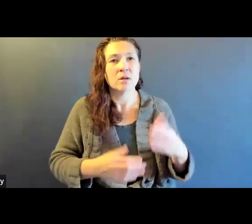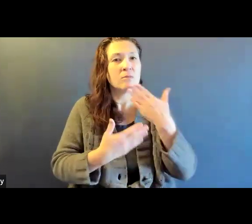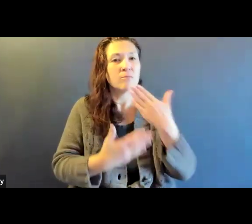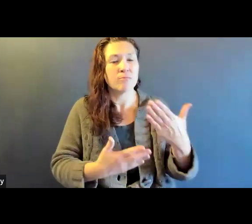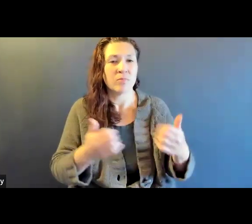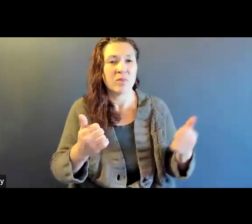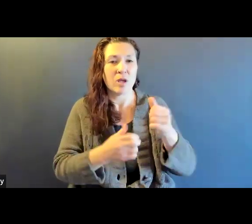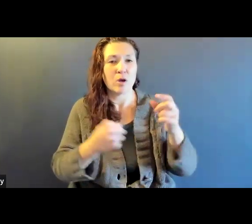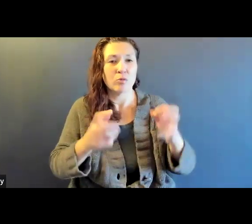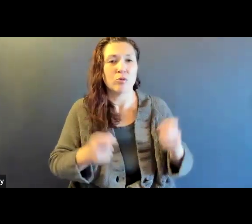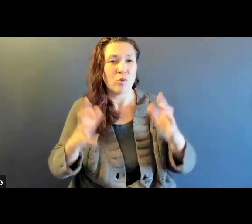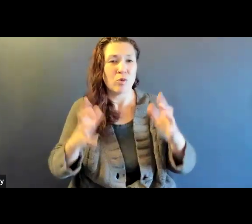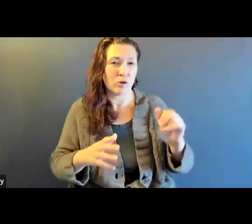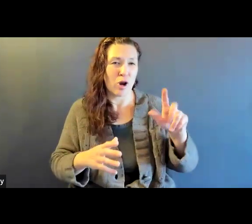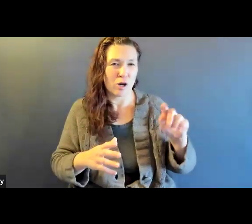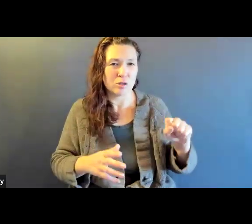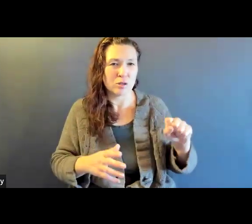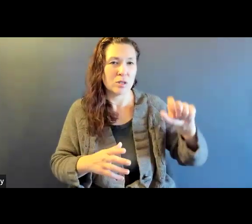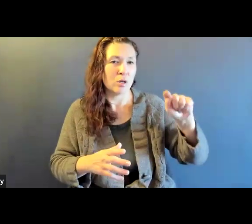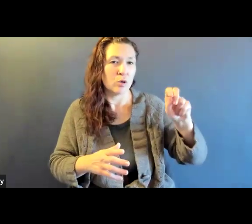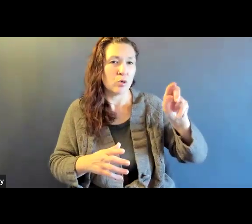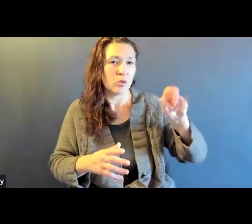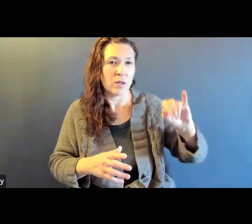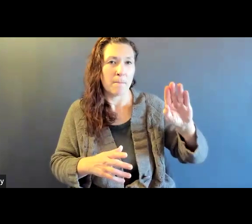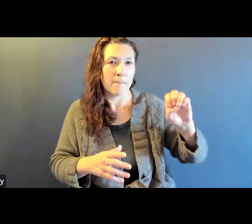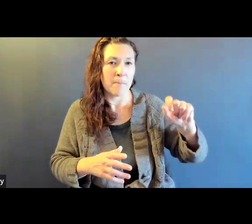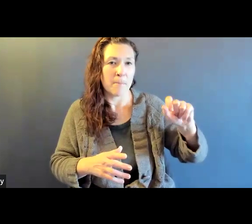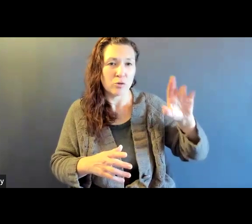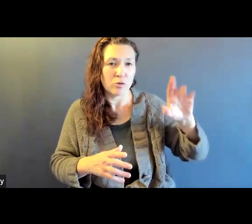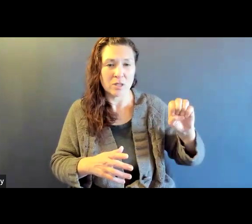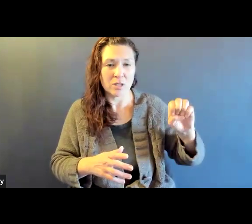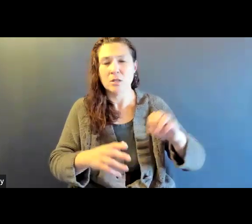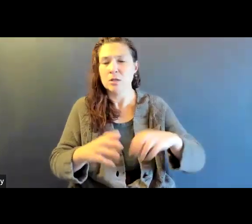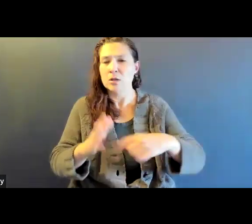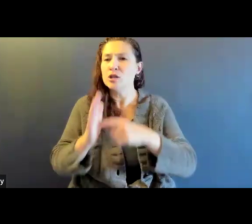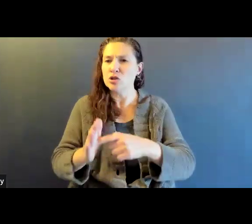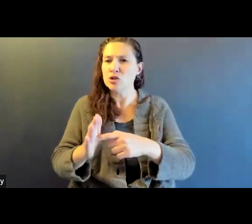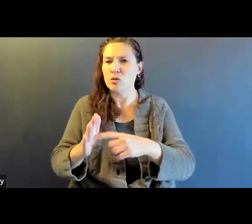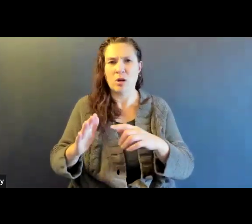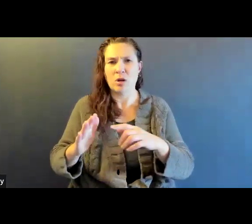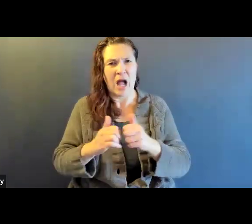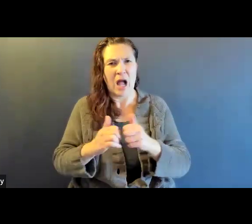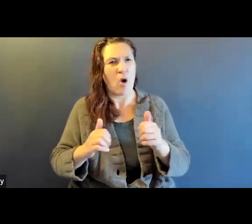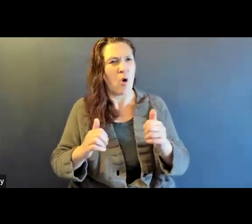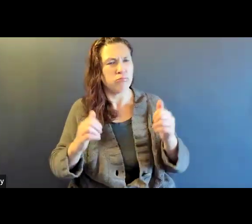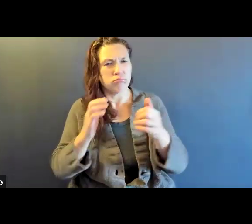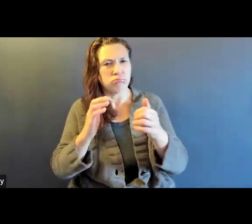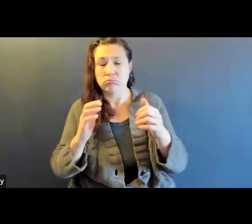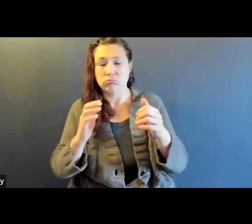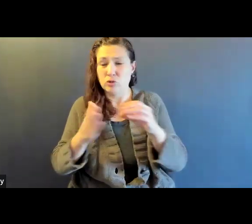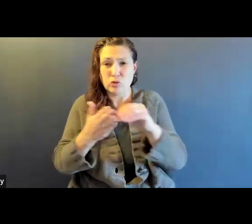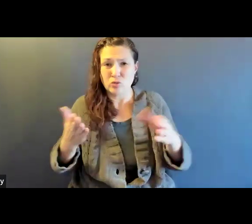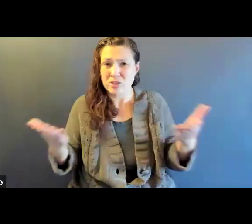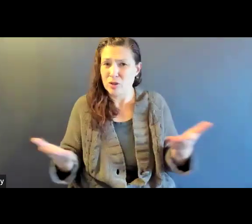Arts, Tony Beatrice, who continues to shine a light on the incredible talent in the district and celebrate the creative spirit of all of our